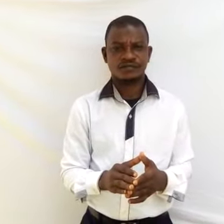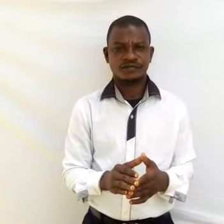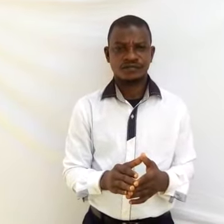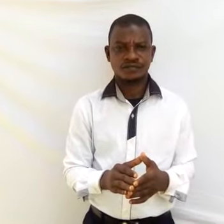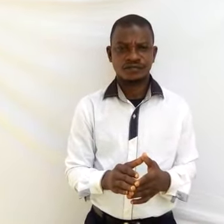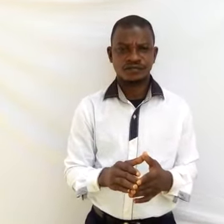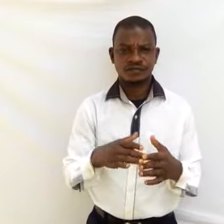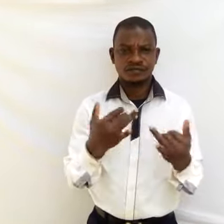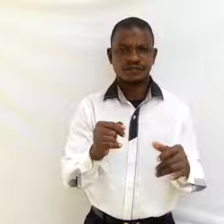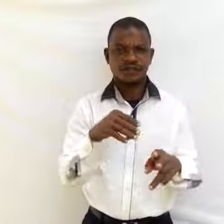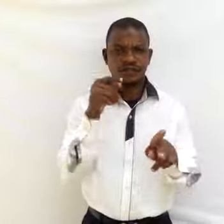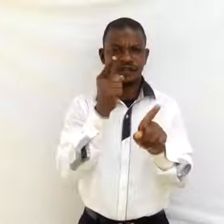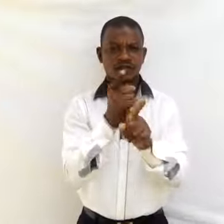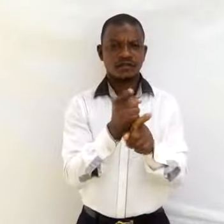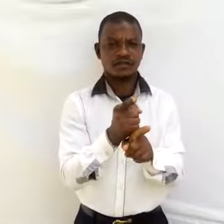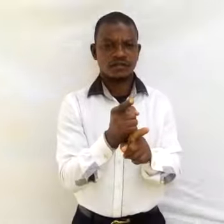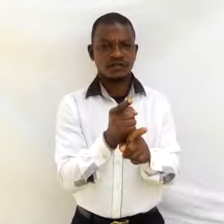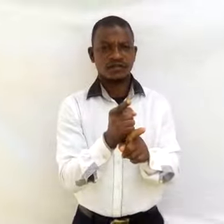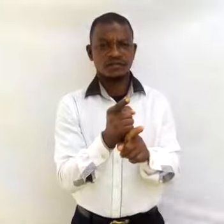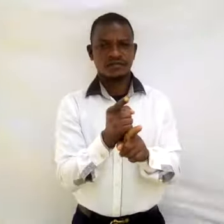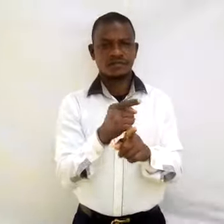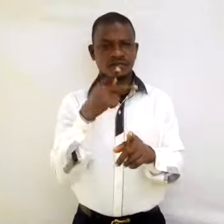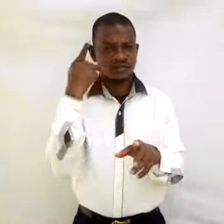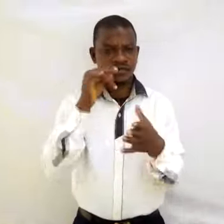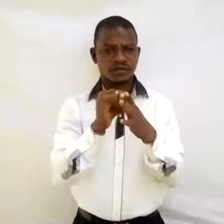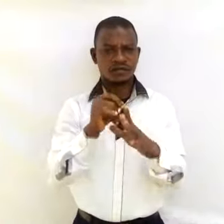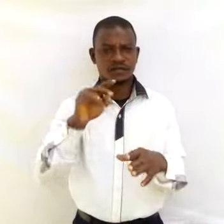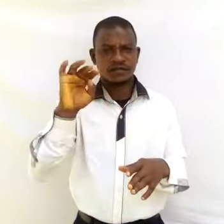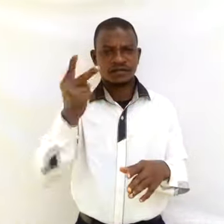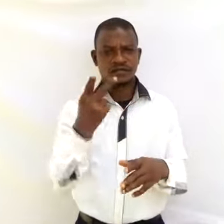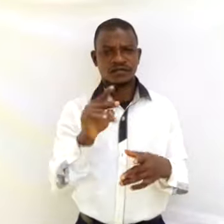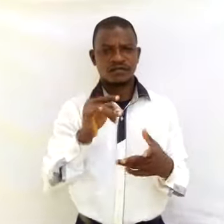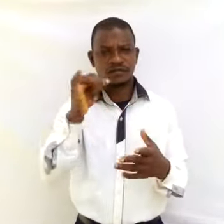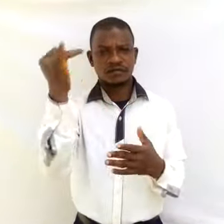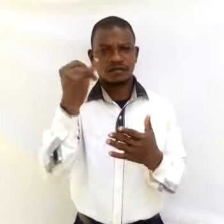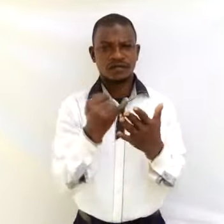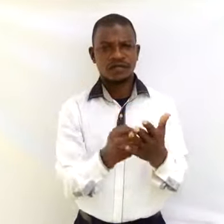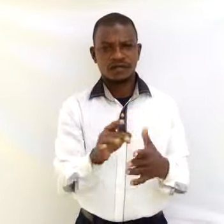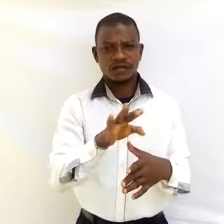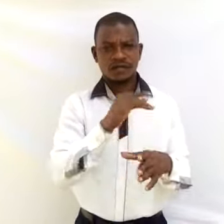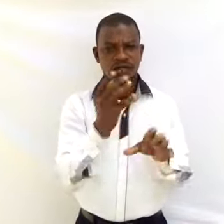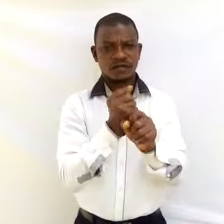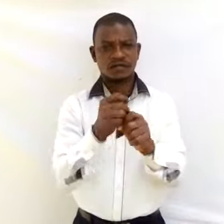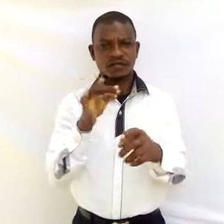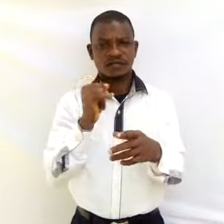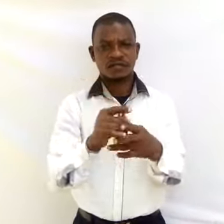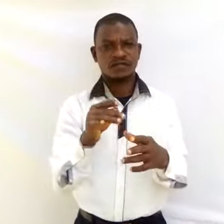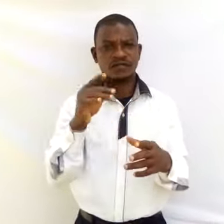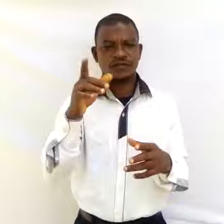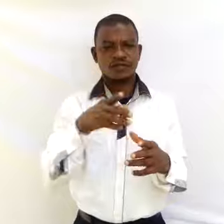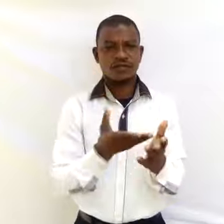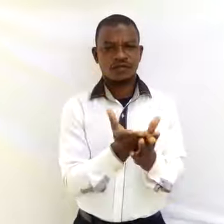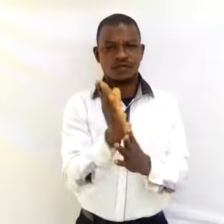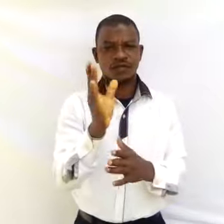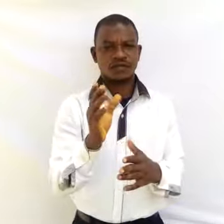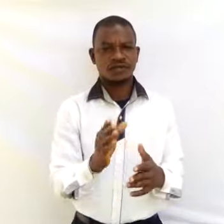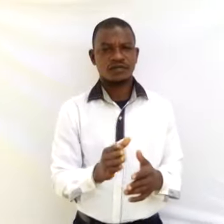Now answer. Look at the second diagram and take note of your correction.